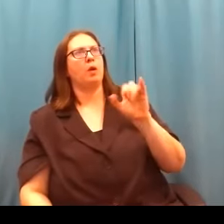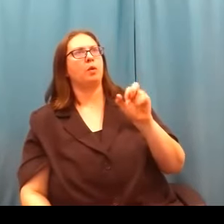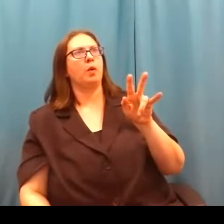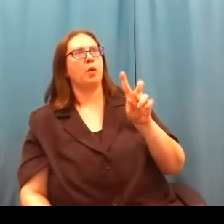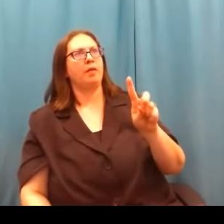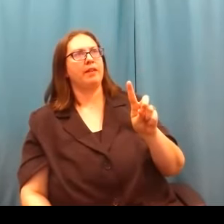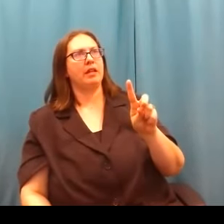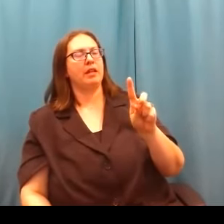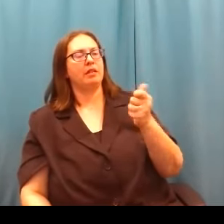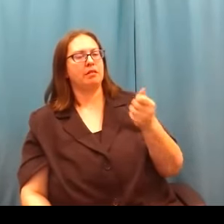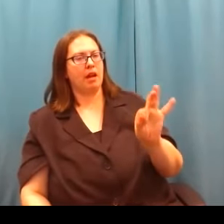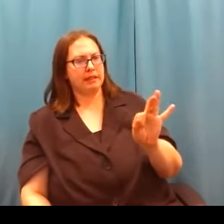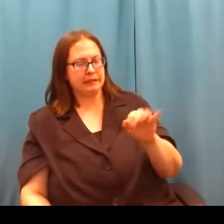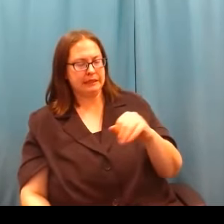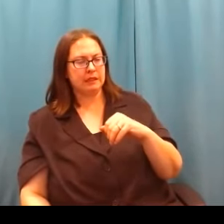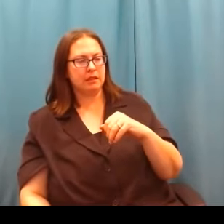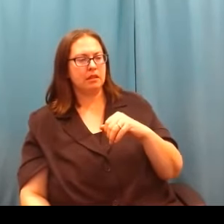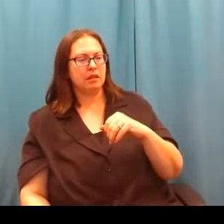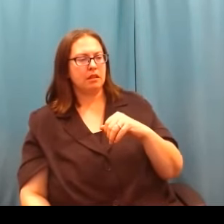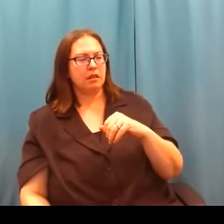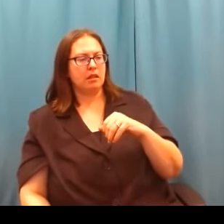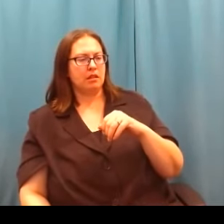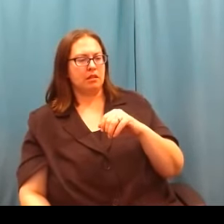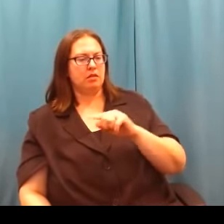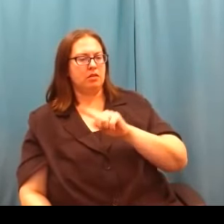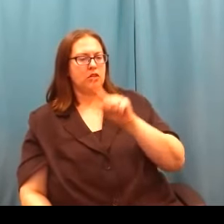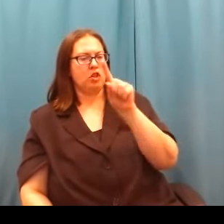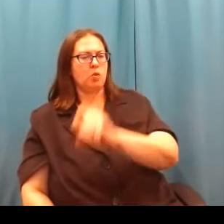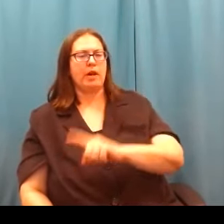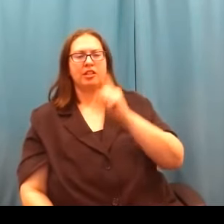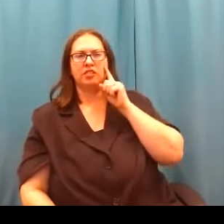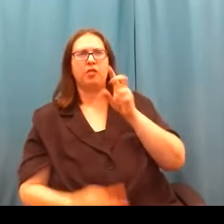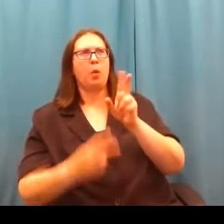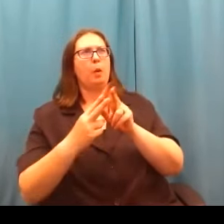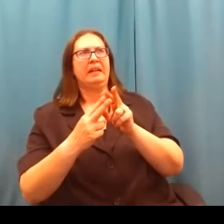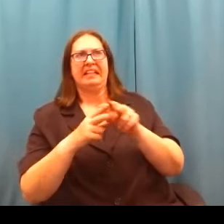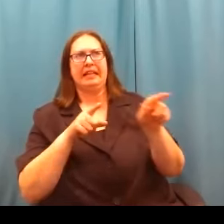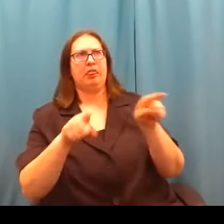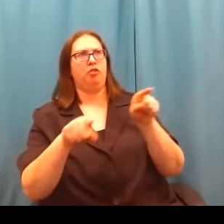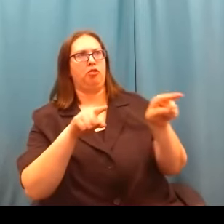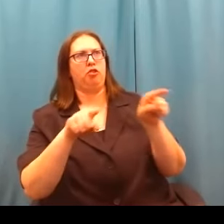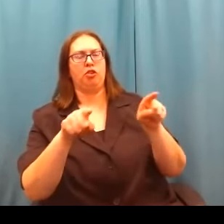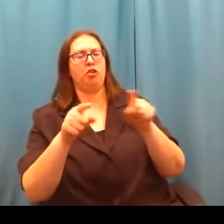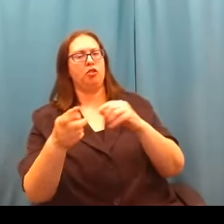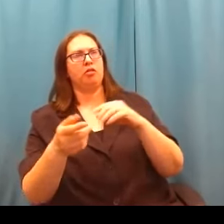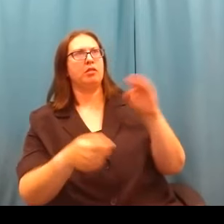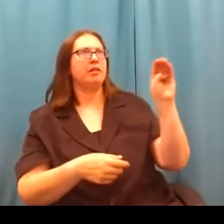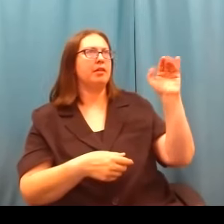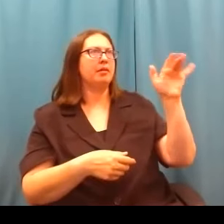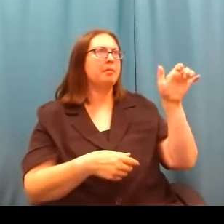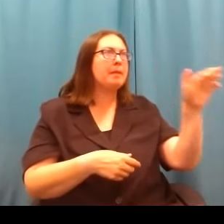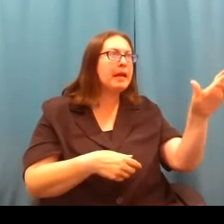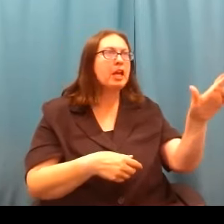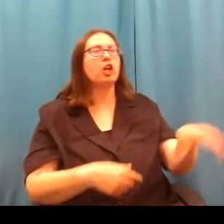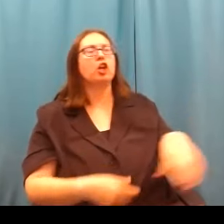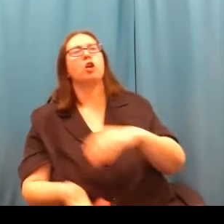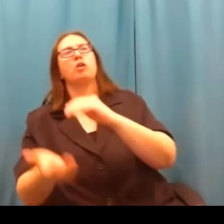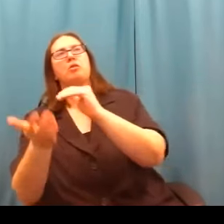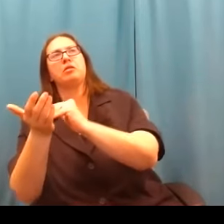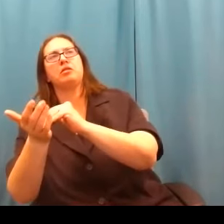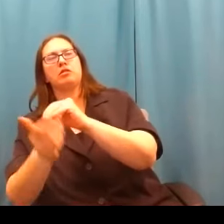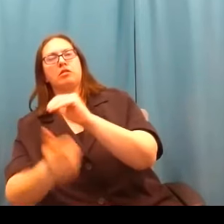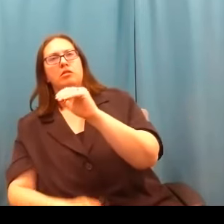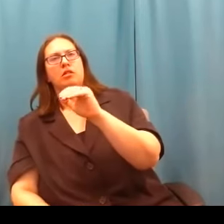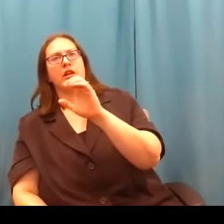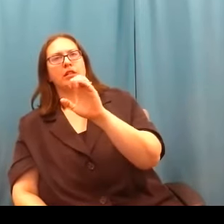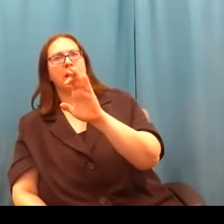This is a question either for the mayor or Dr. Echols, or possibly. Mary is writing